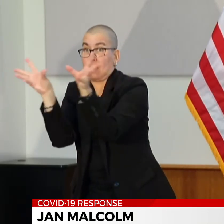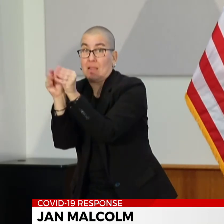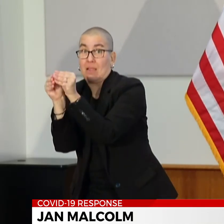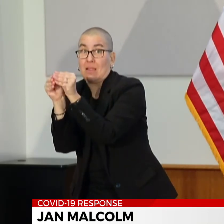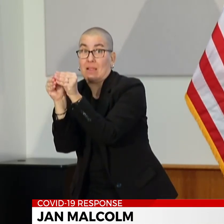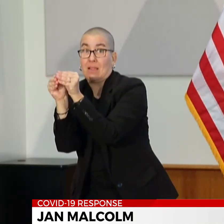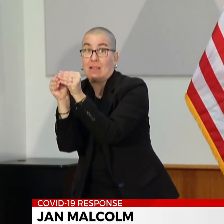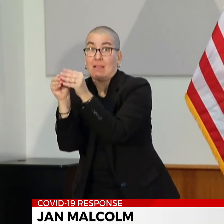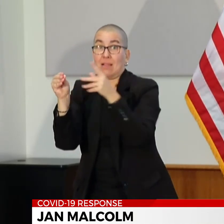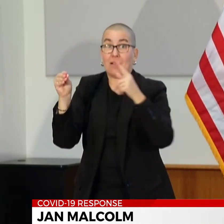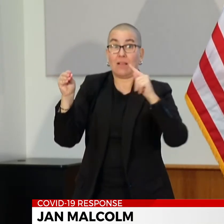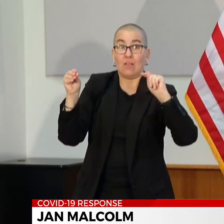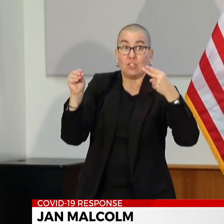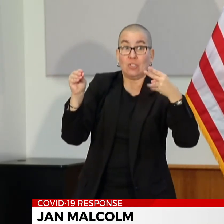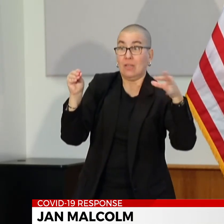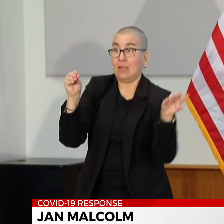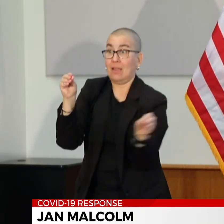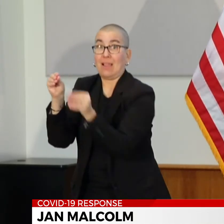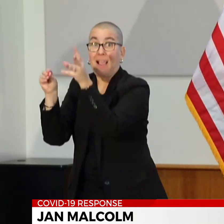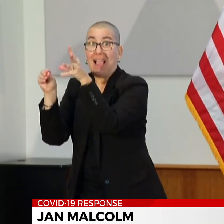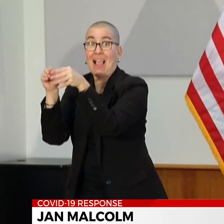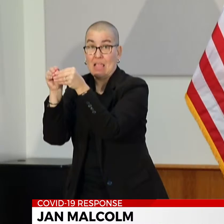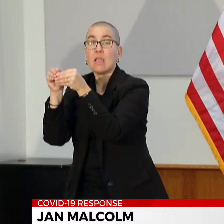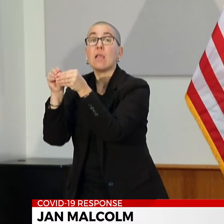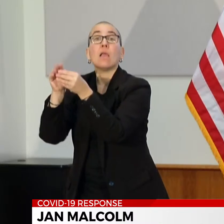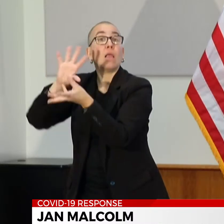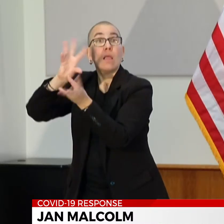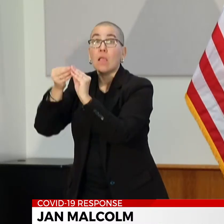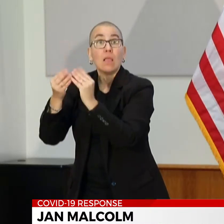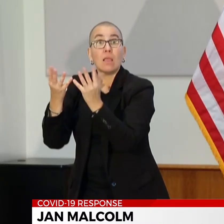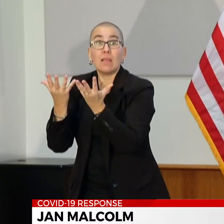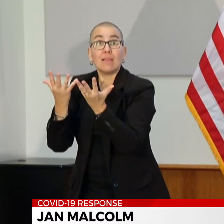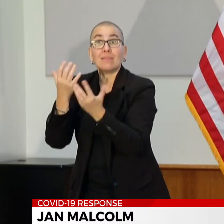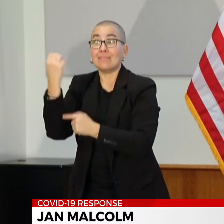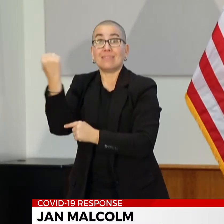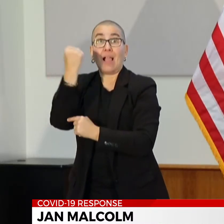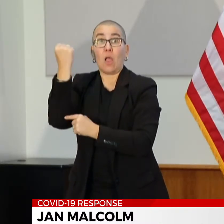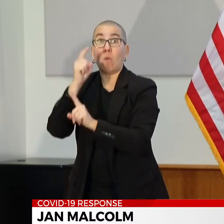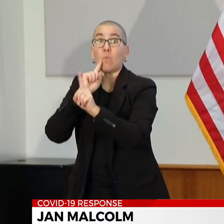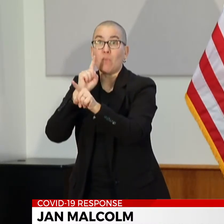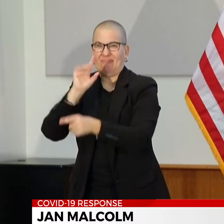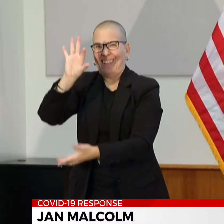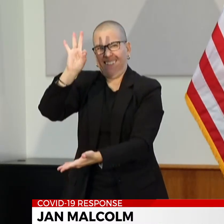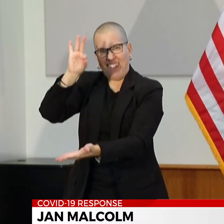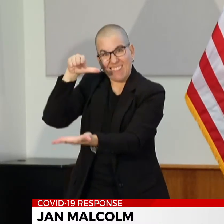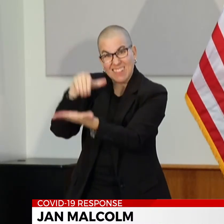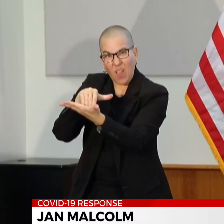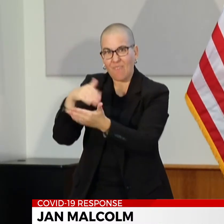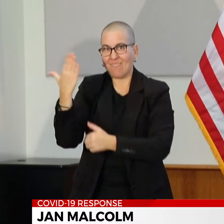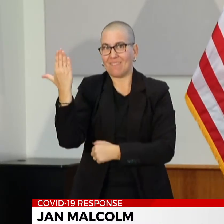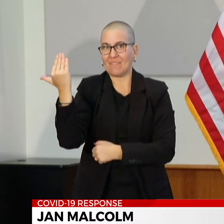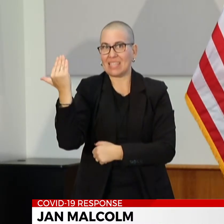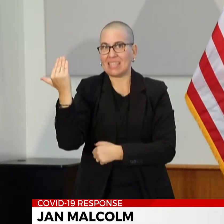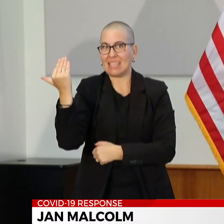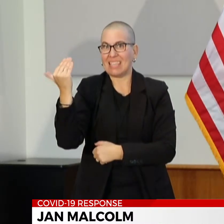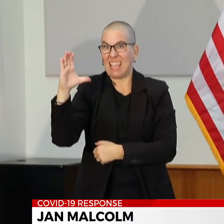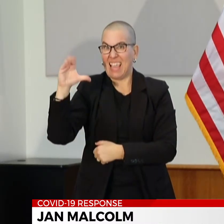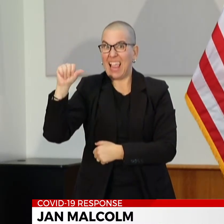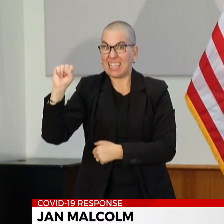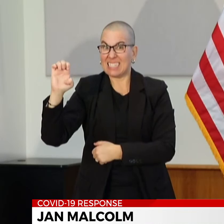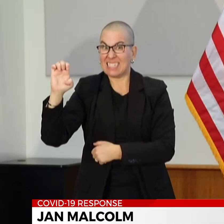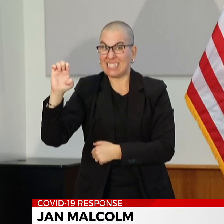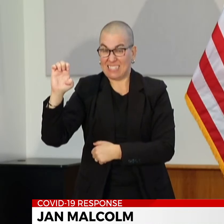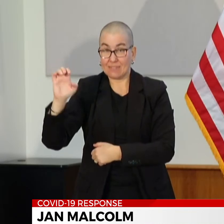and Friday. So on Saturday, we reported 9,015 total cases from both Thursday and